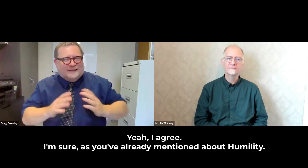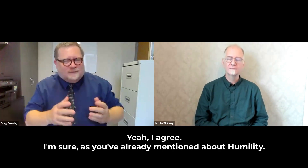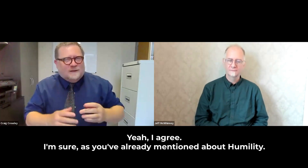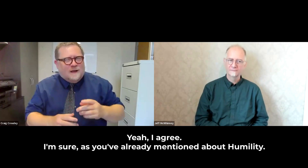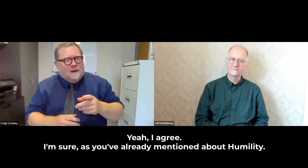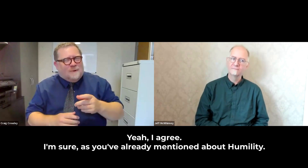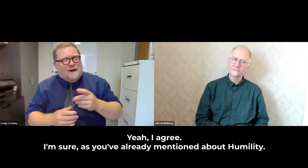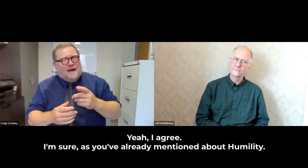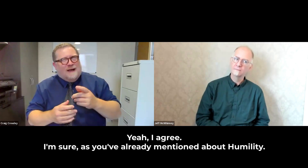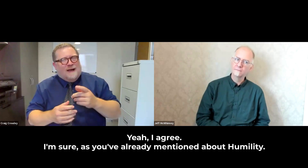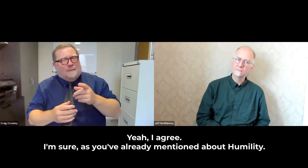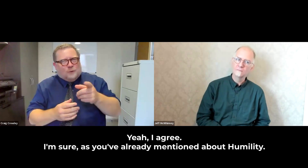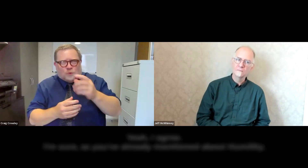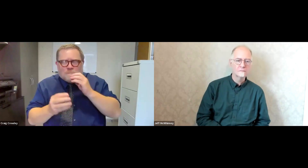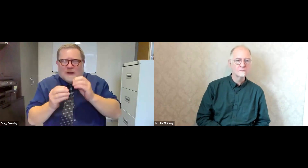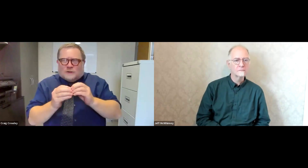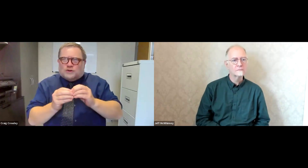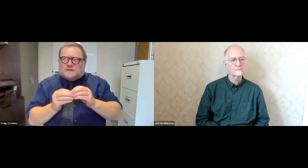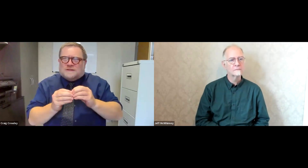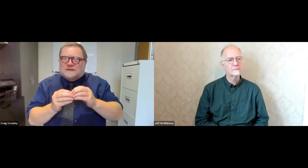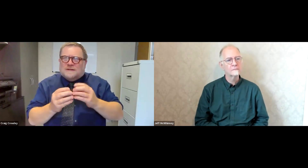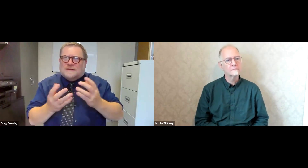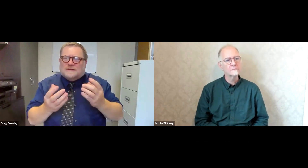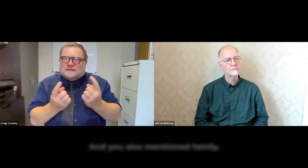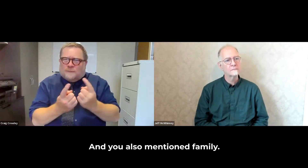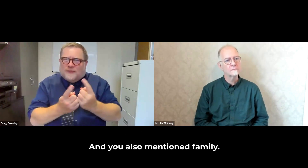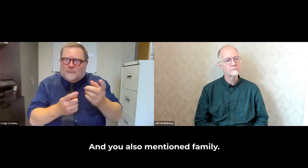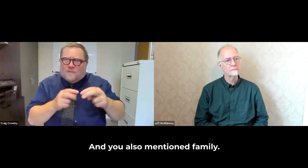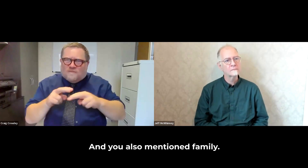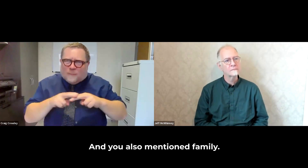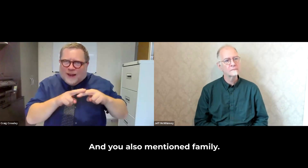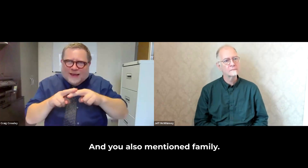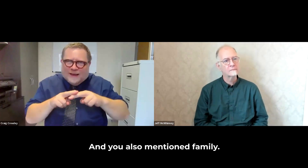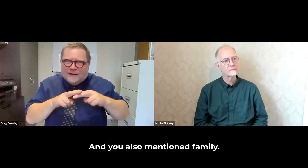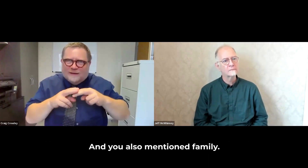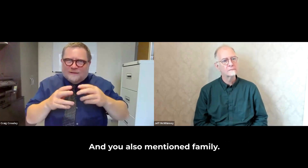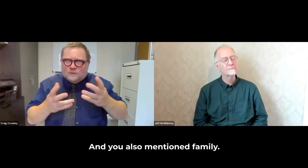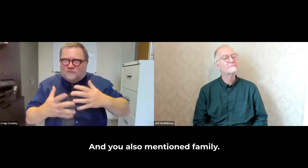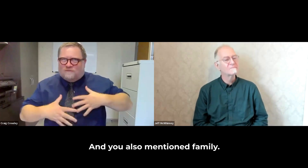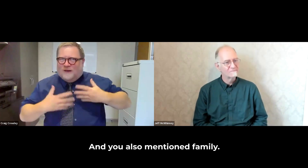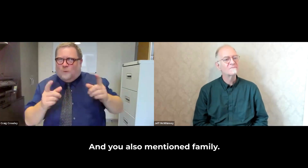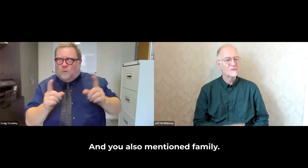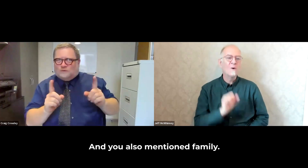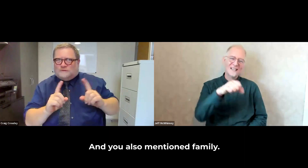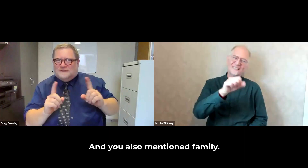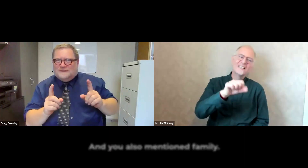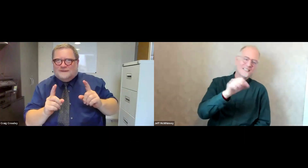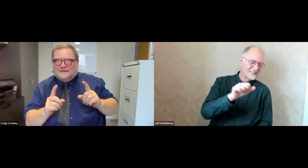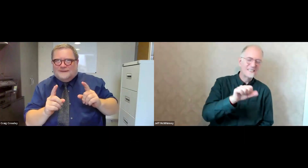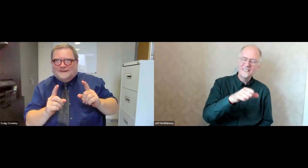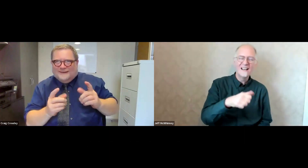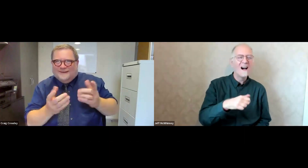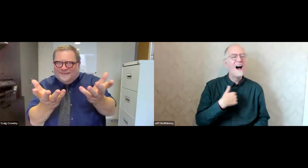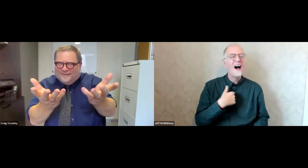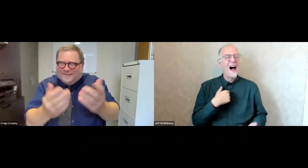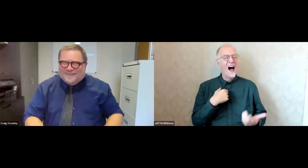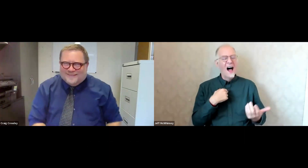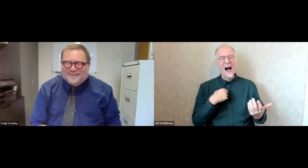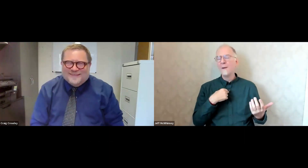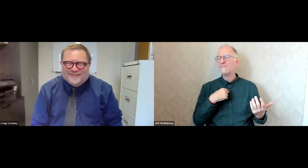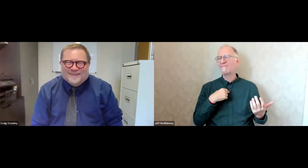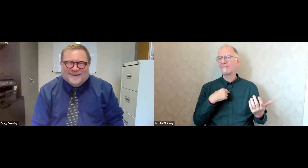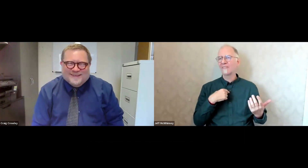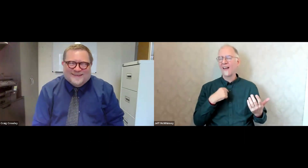you've already mentioned, your humility, and you also mentioned family.